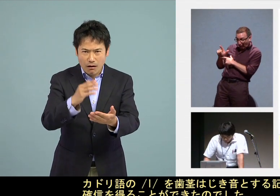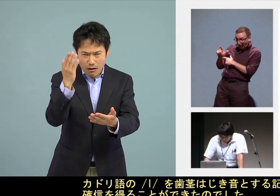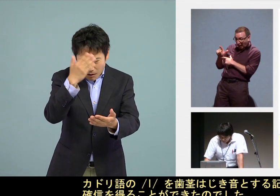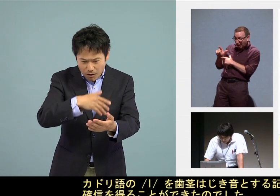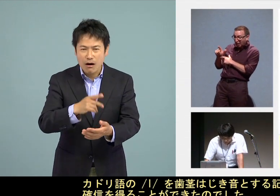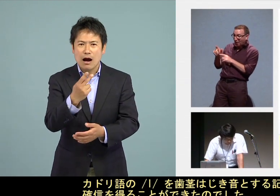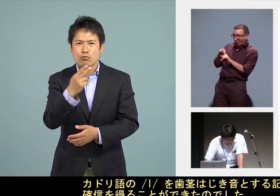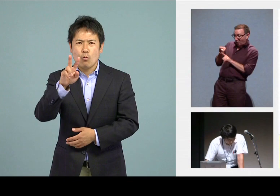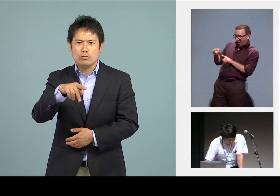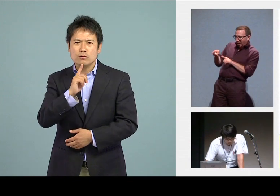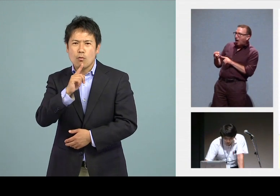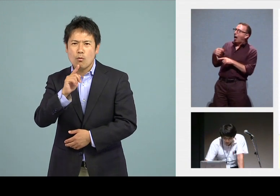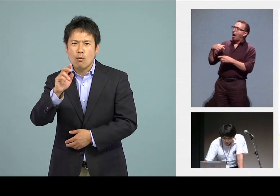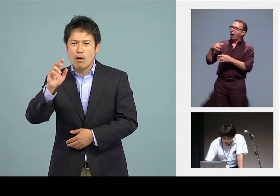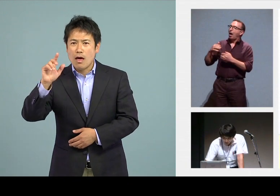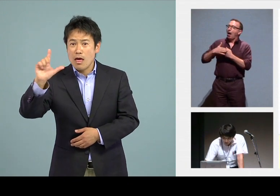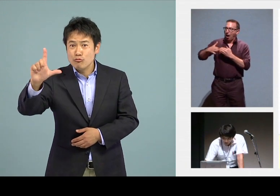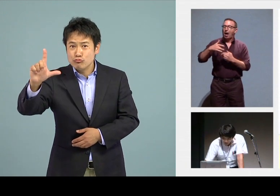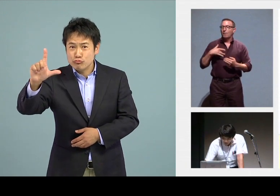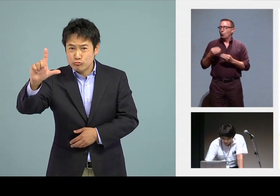Kadori.